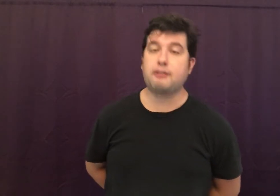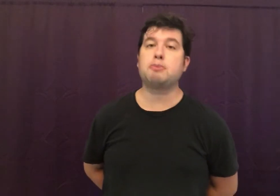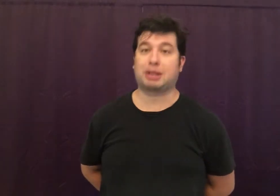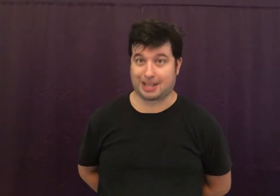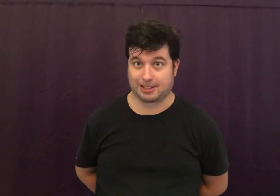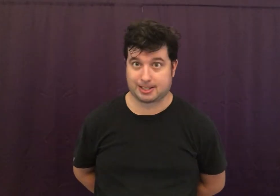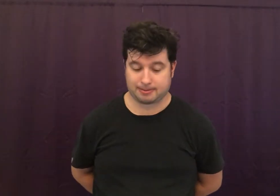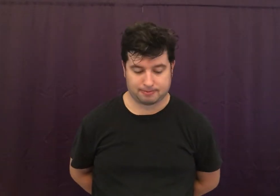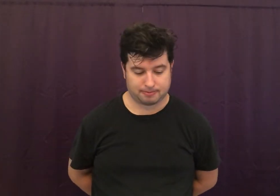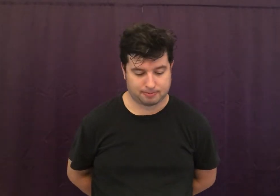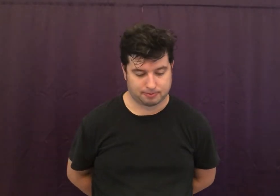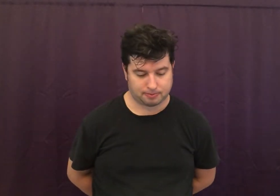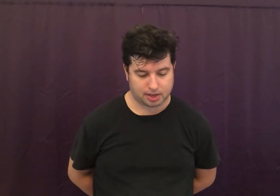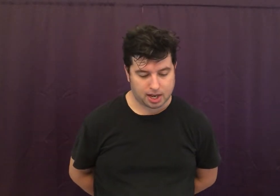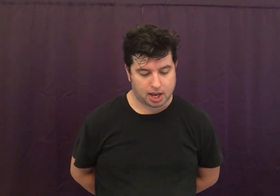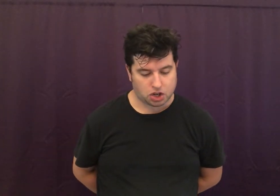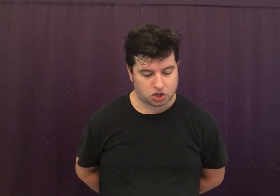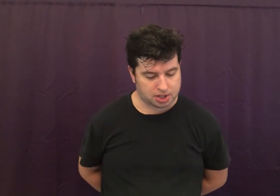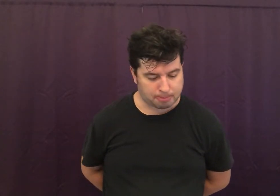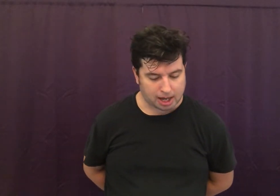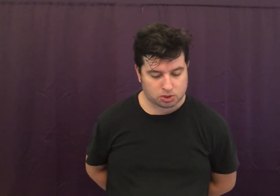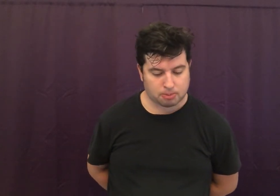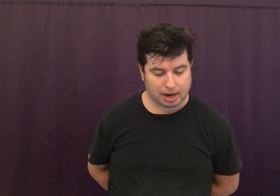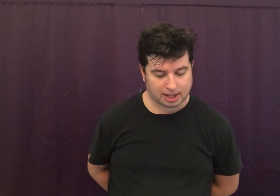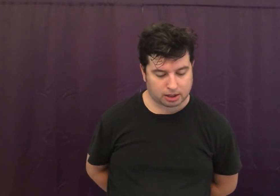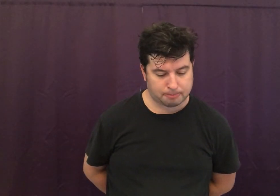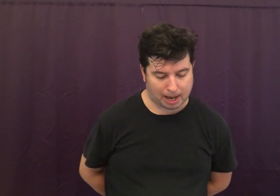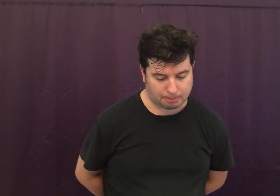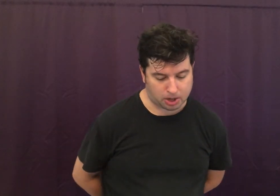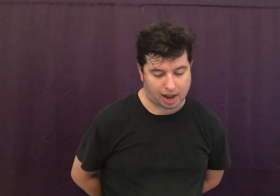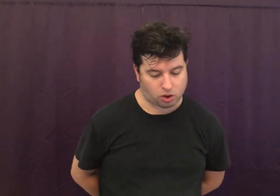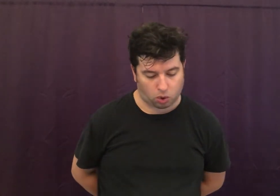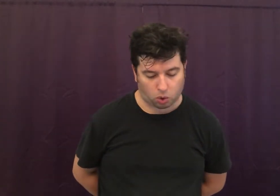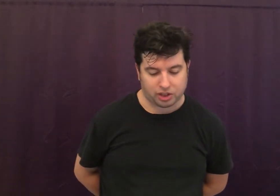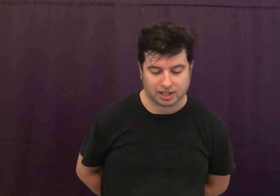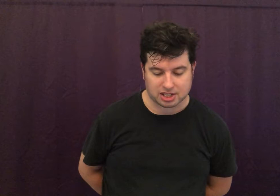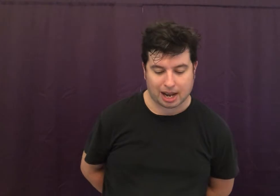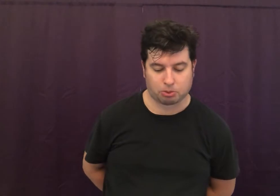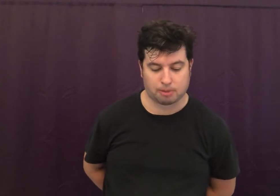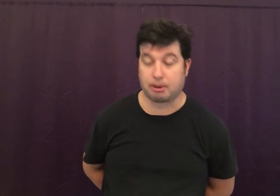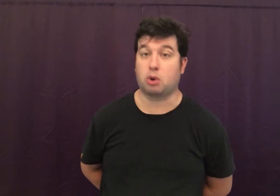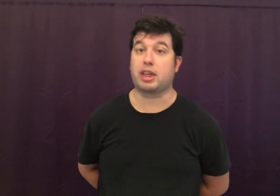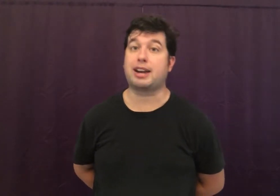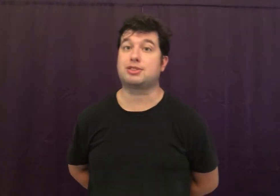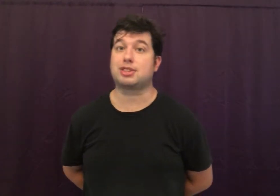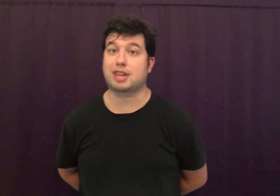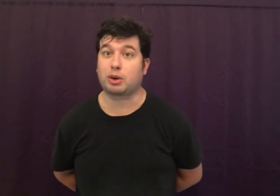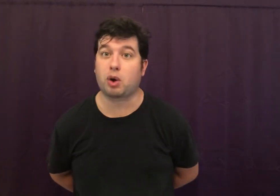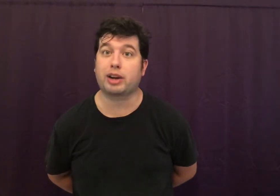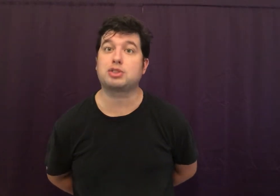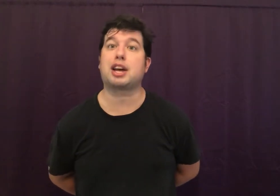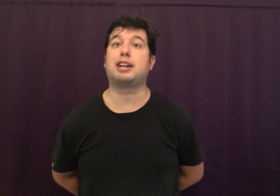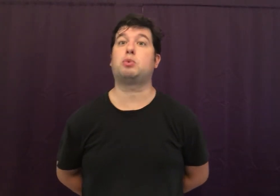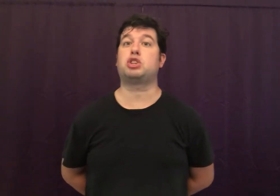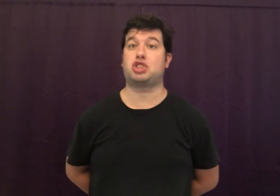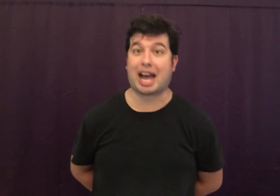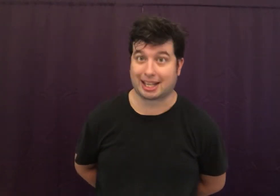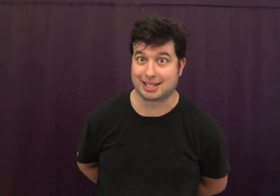you please. Just a box with bright colored paper and the whole thing's topped with a bow. That is the sign choir signing what Jack is